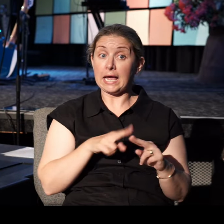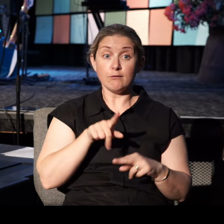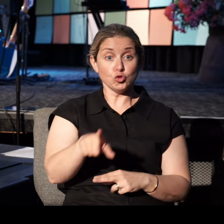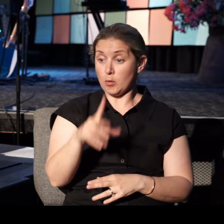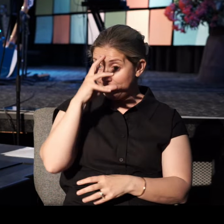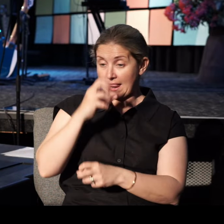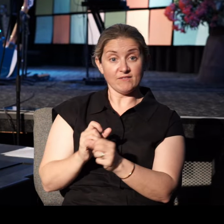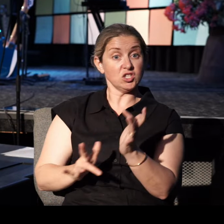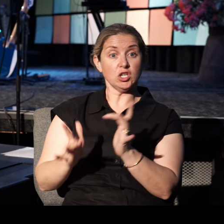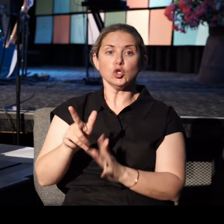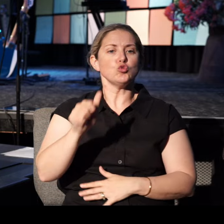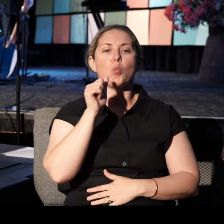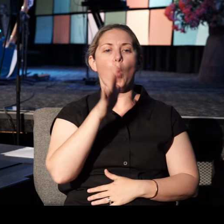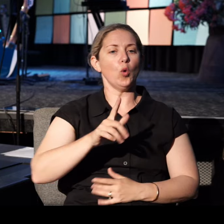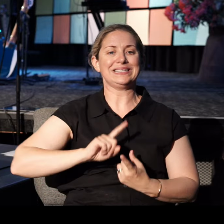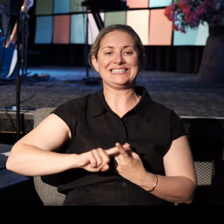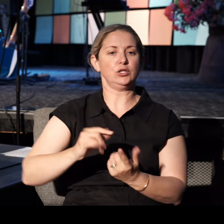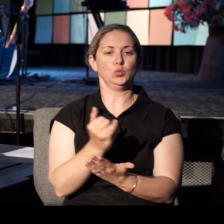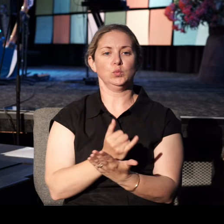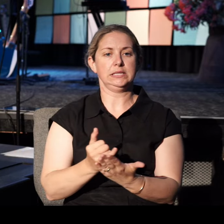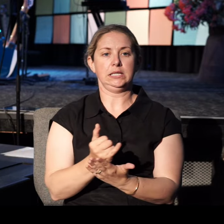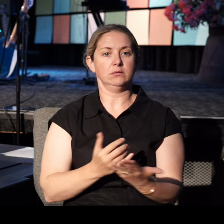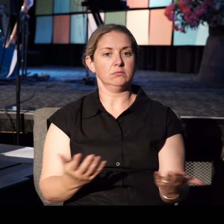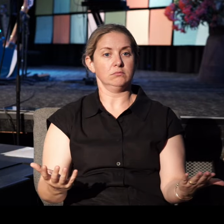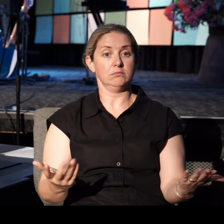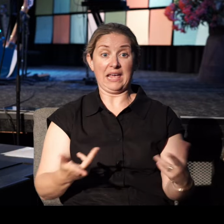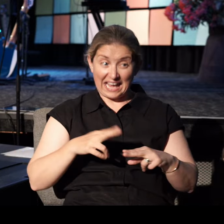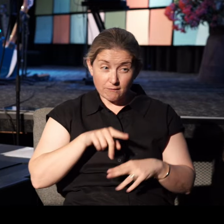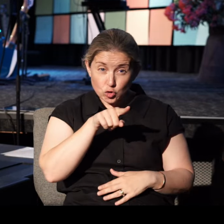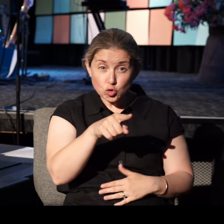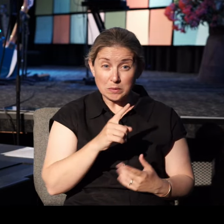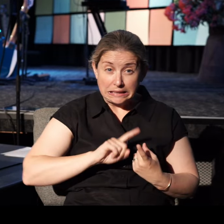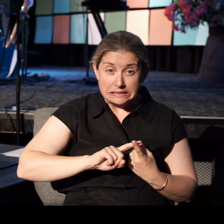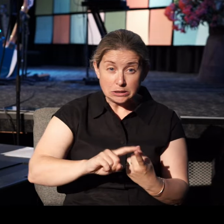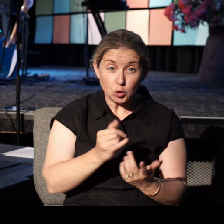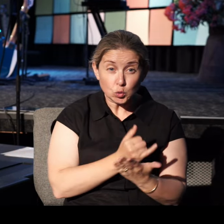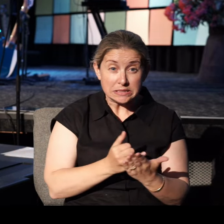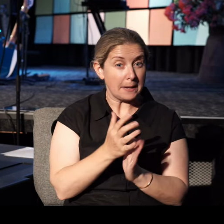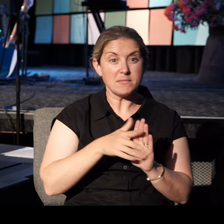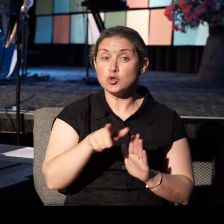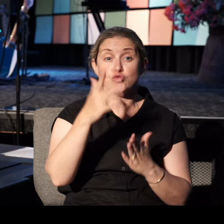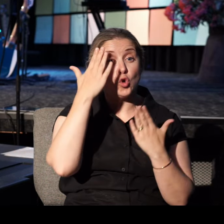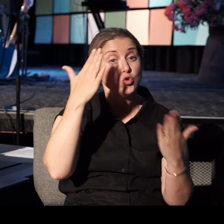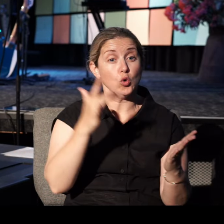No one who continues to sin has either seen him or known him. How are you feeling?